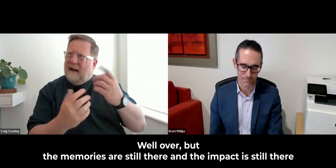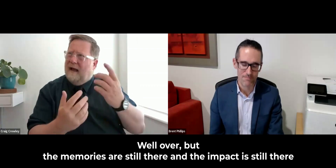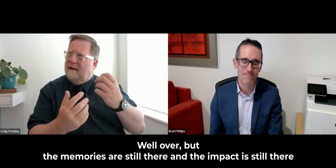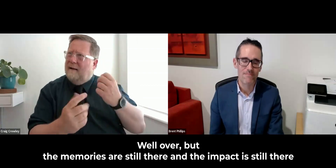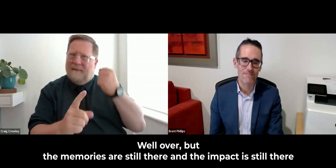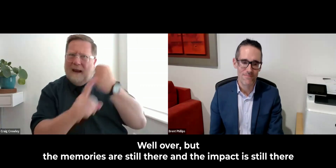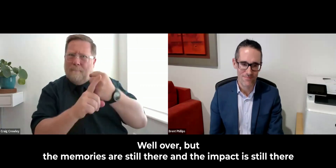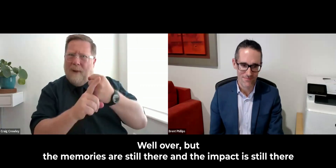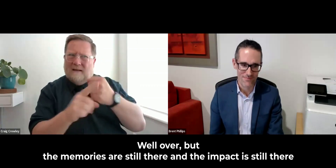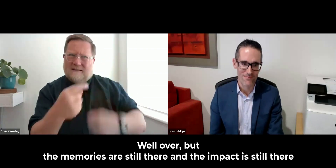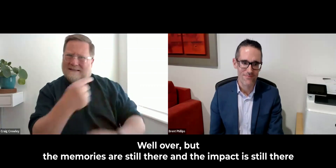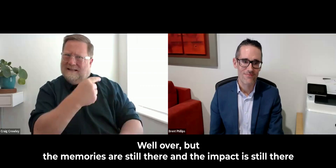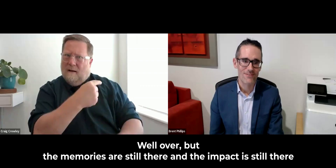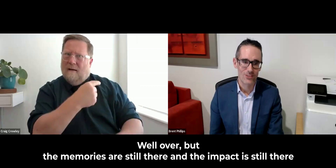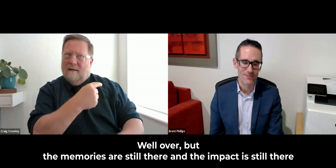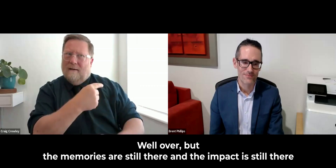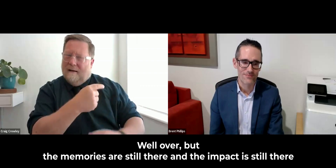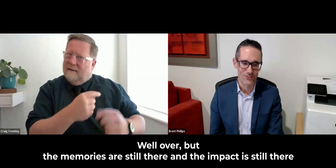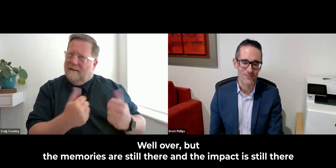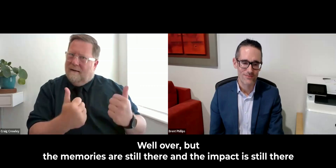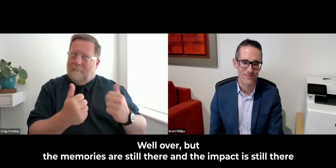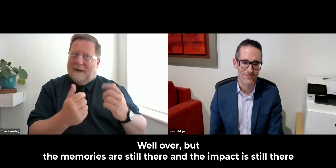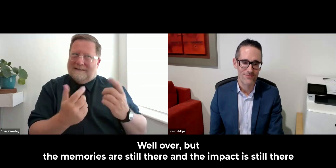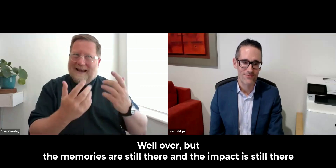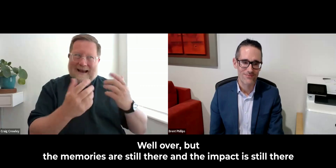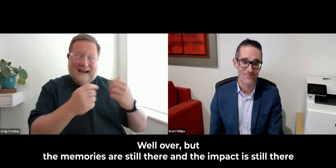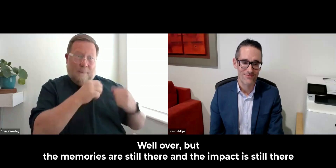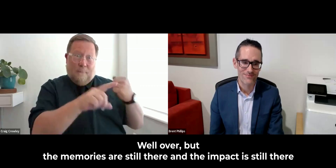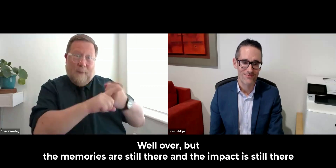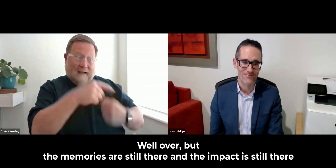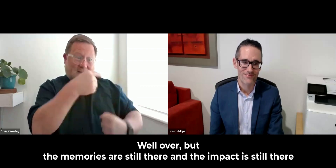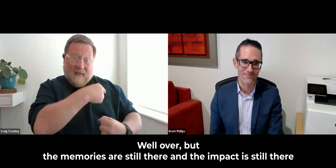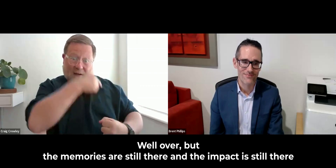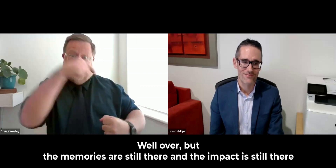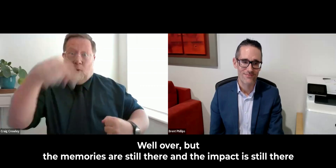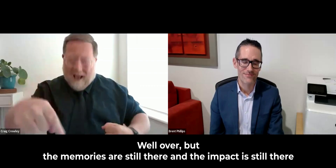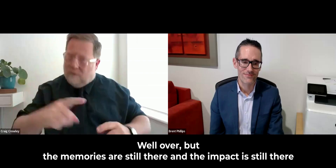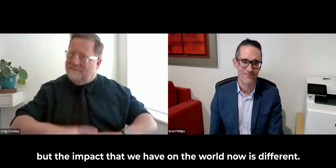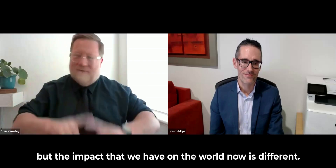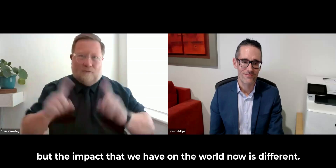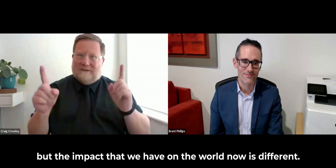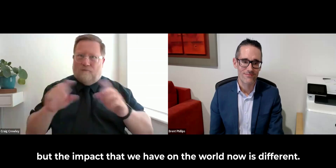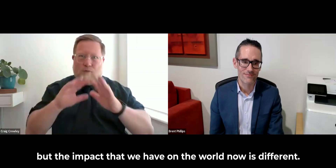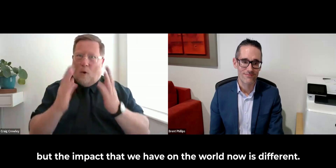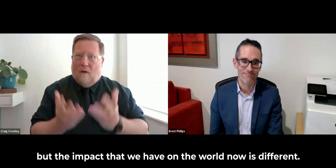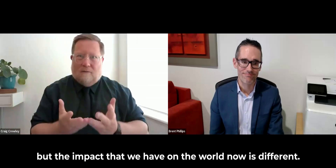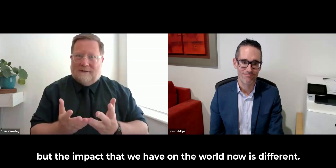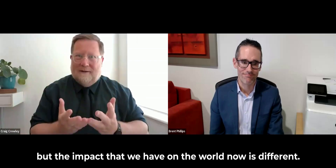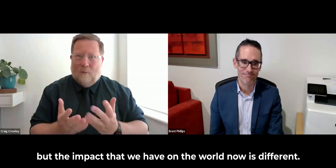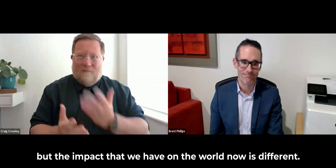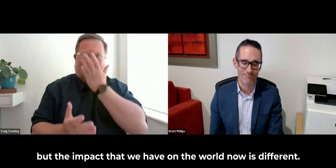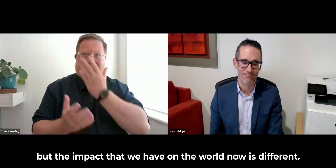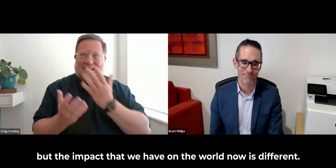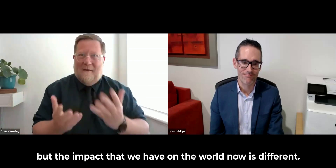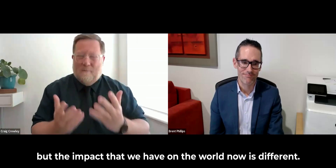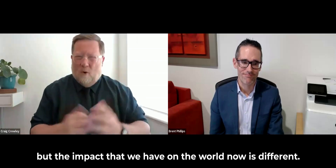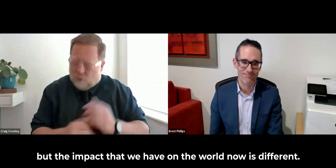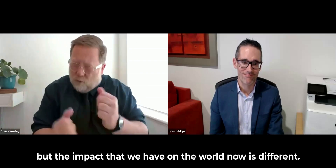memories are still there, and the impact is still there. But the impact that we have